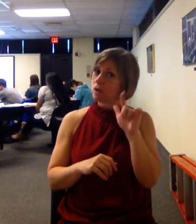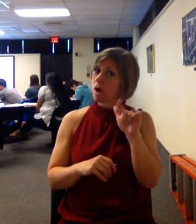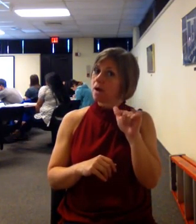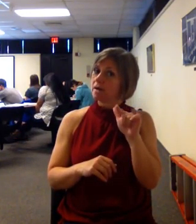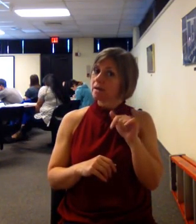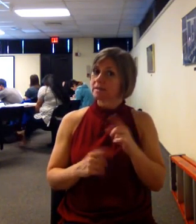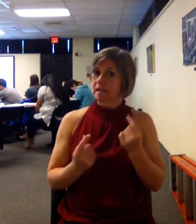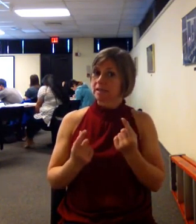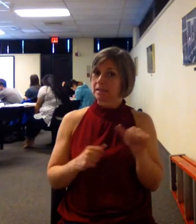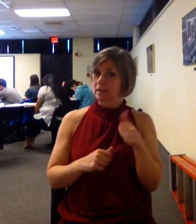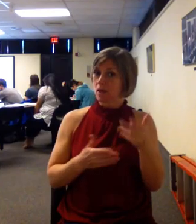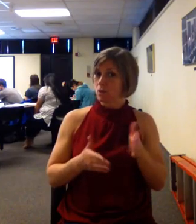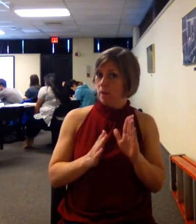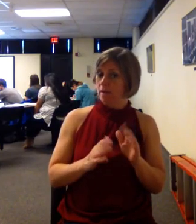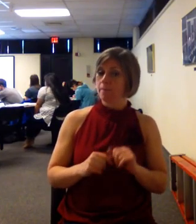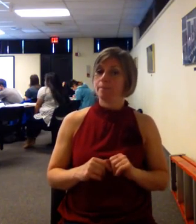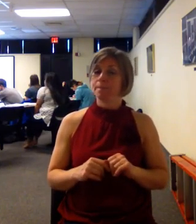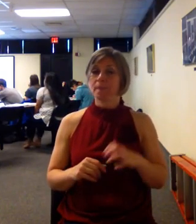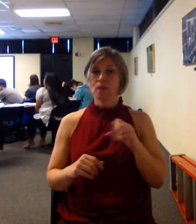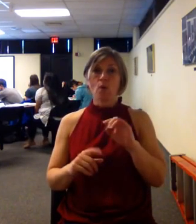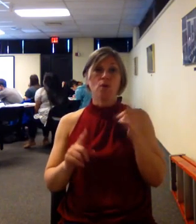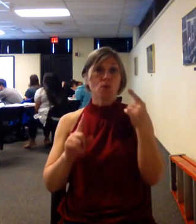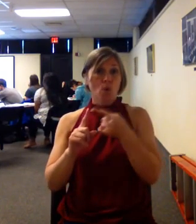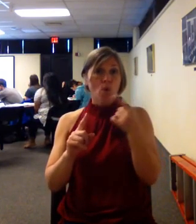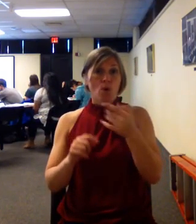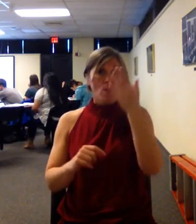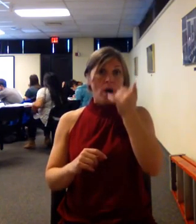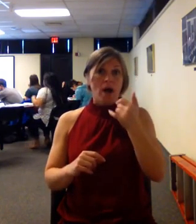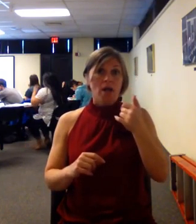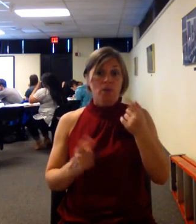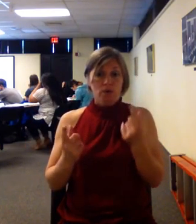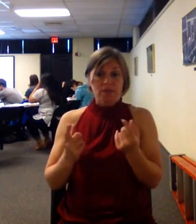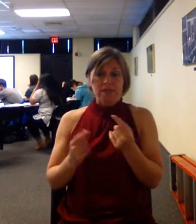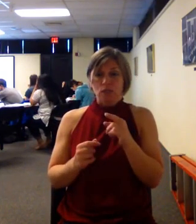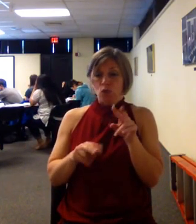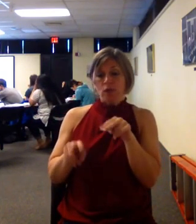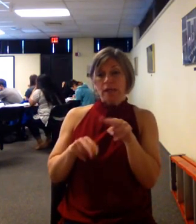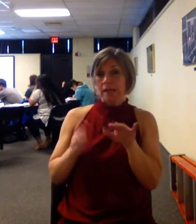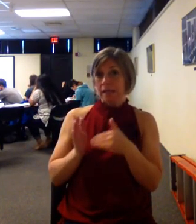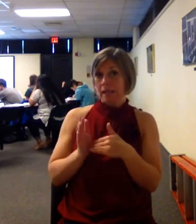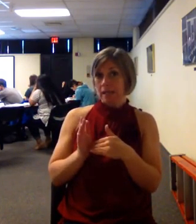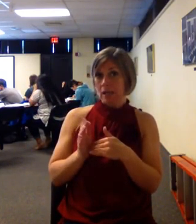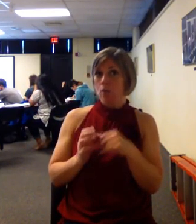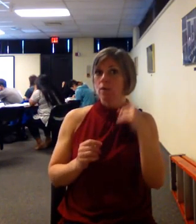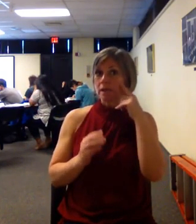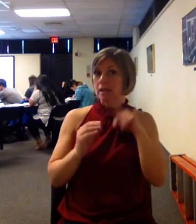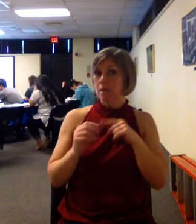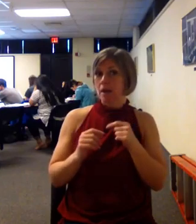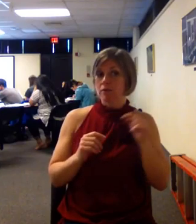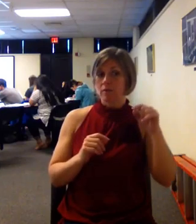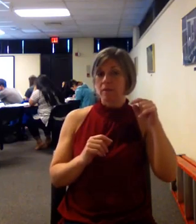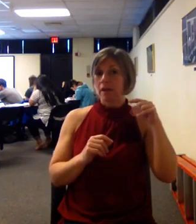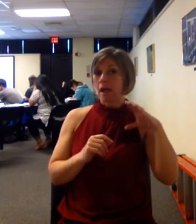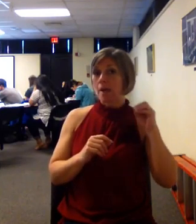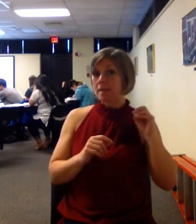way. But the goal then, why we revisit this, is because we're thinking of it from the company's perspective of having bonds